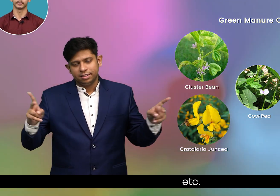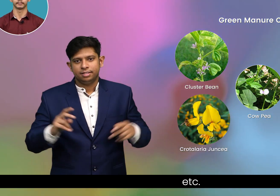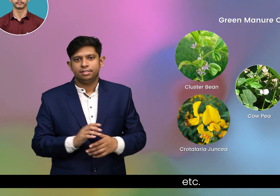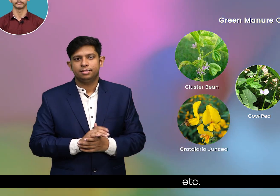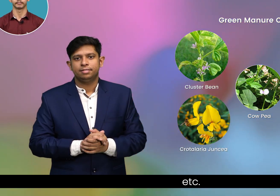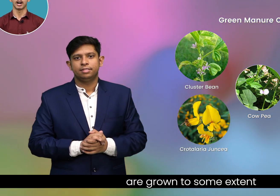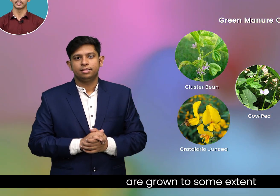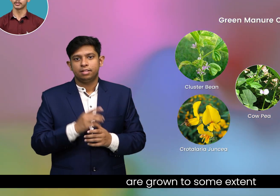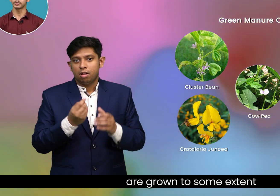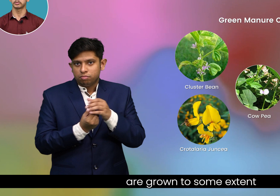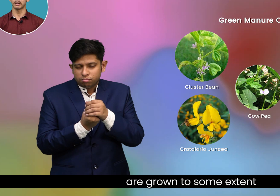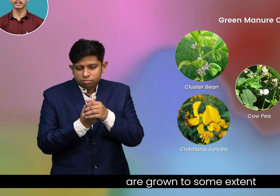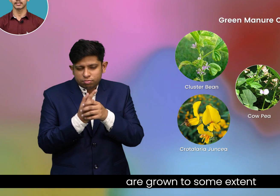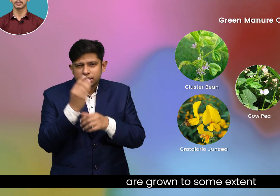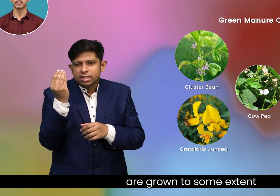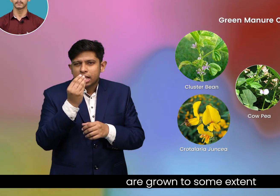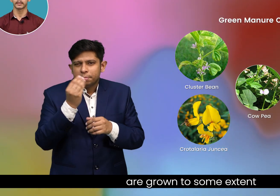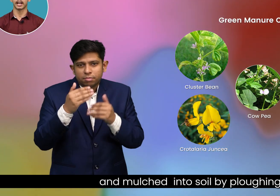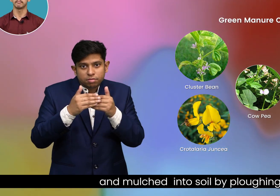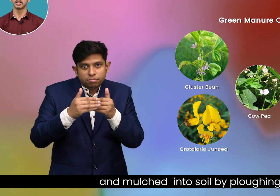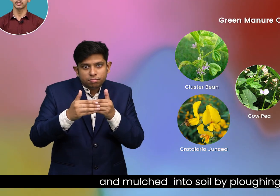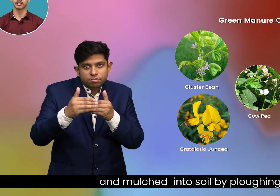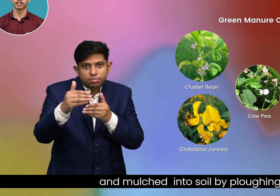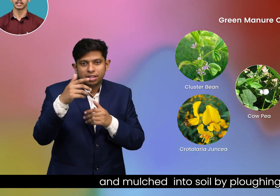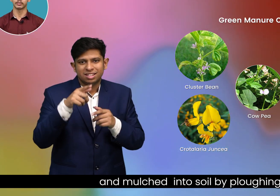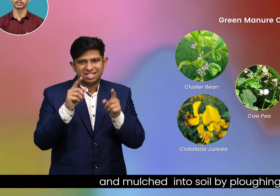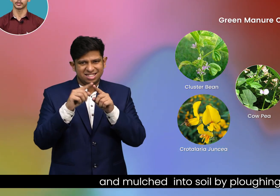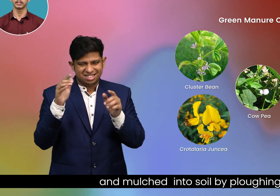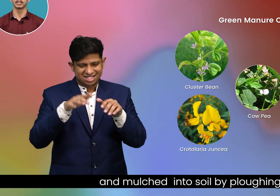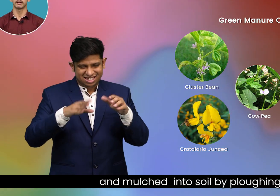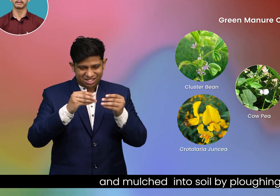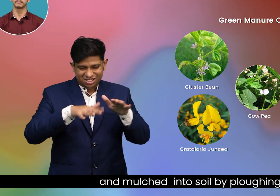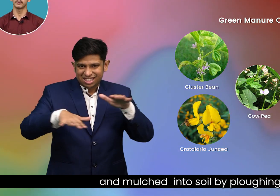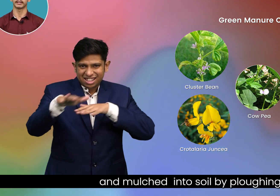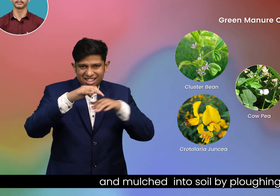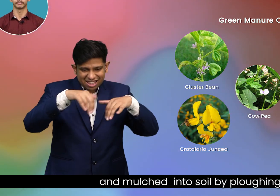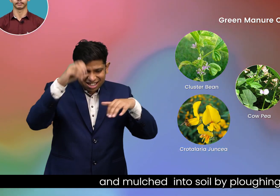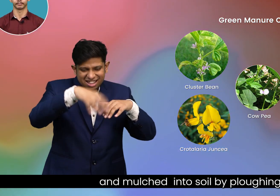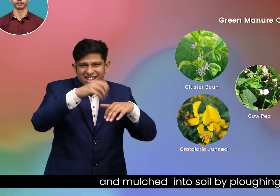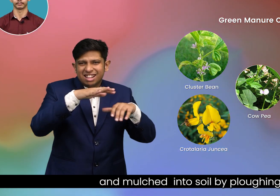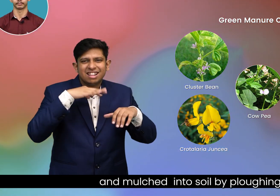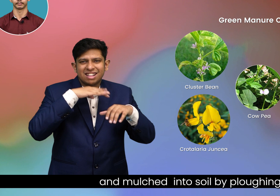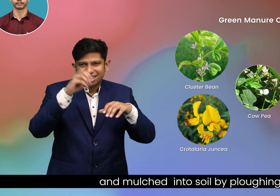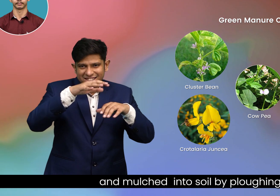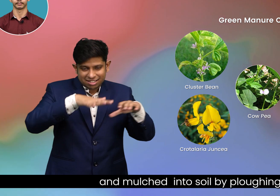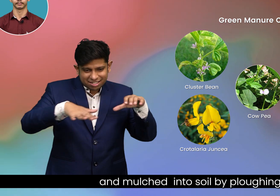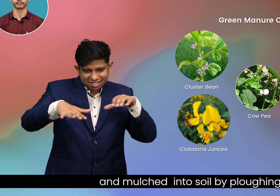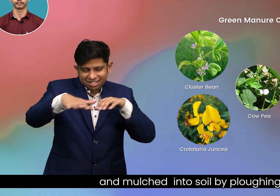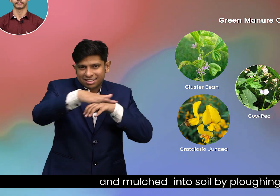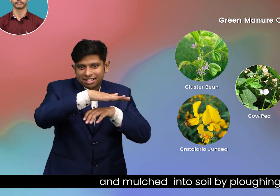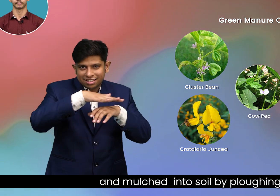etc. are grown to some extent and mulched into the soil by ploughing.